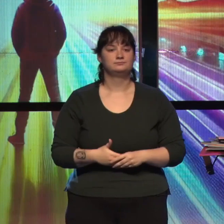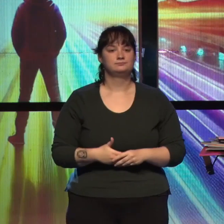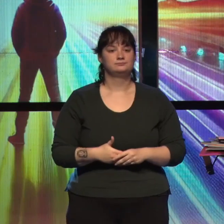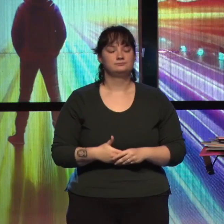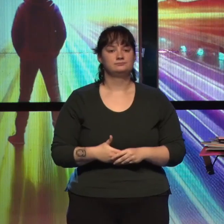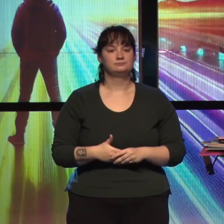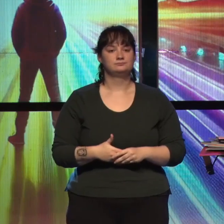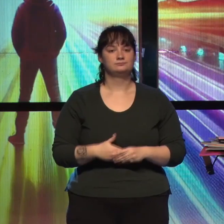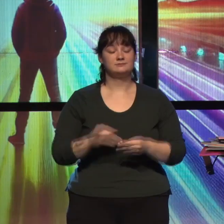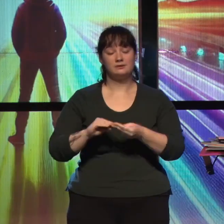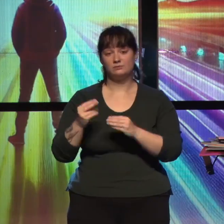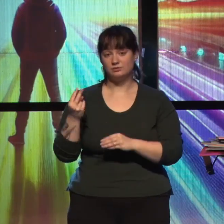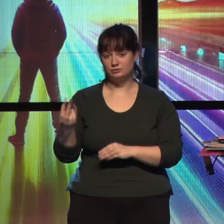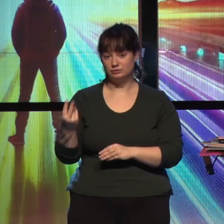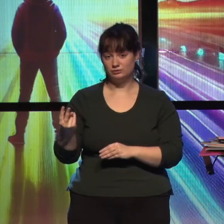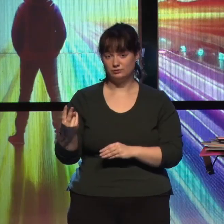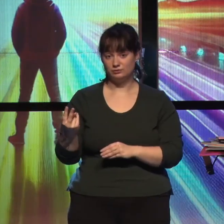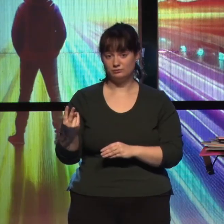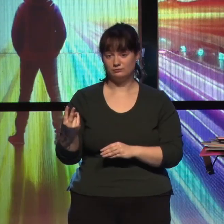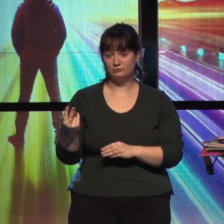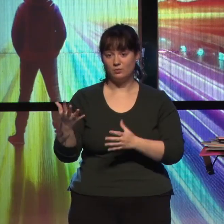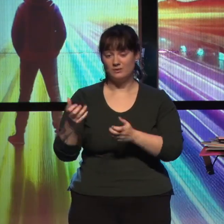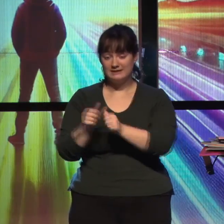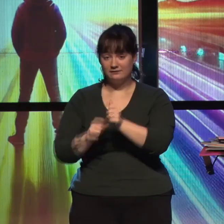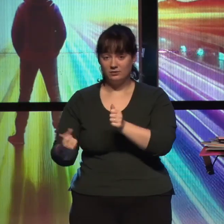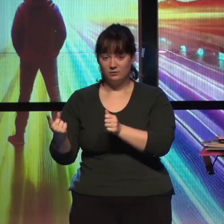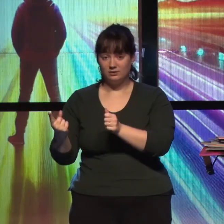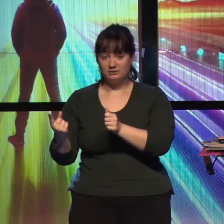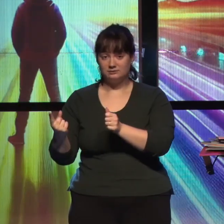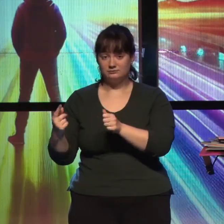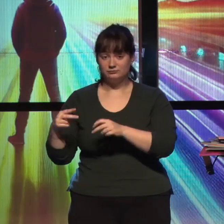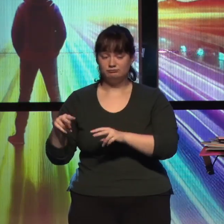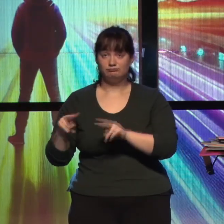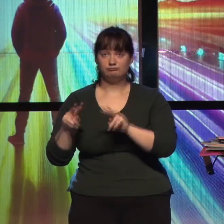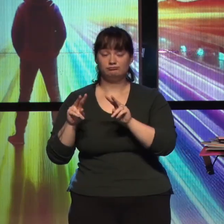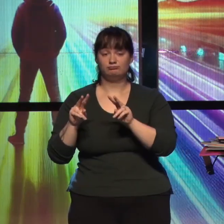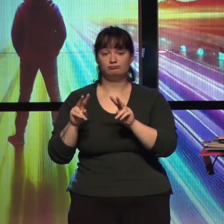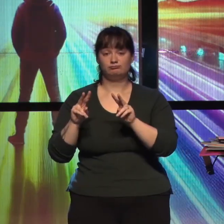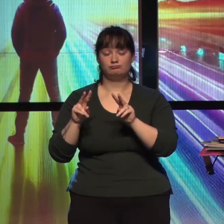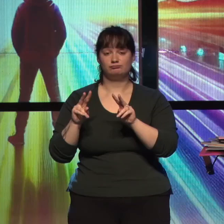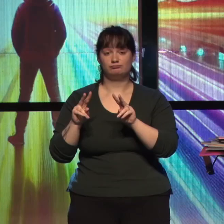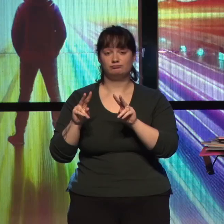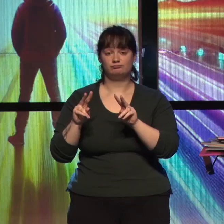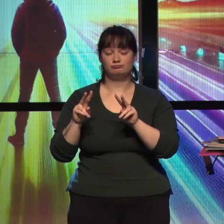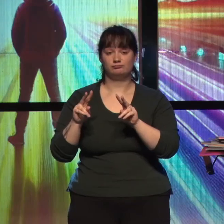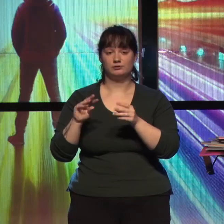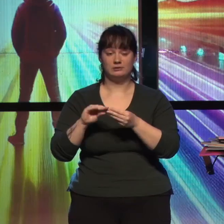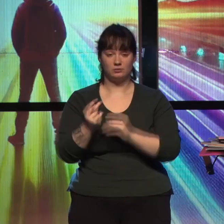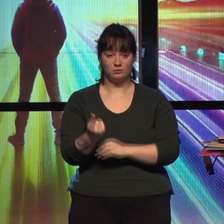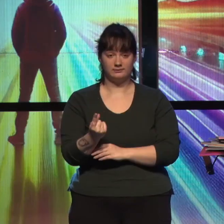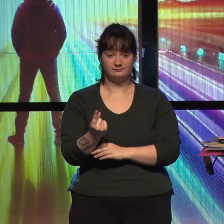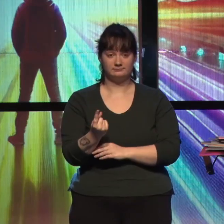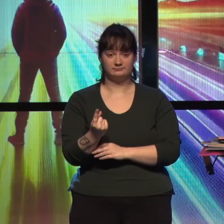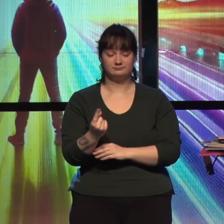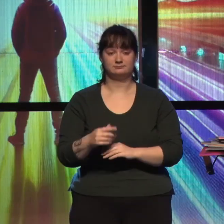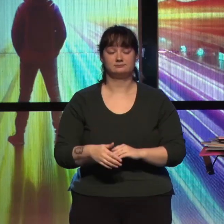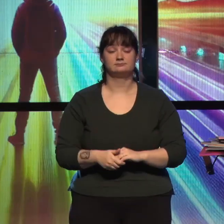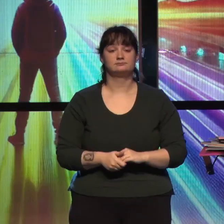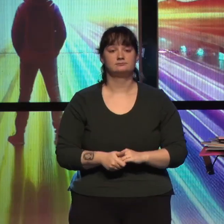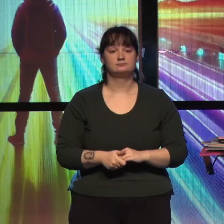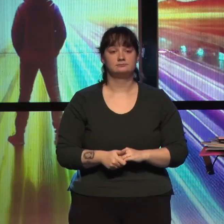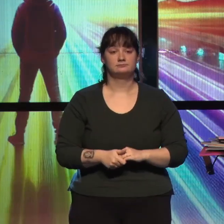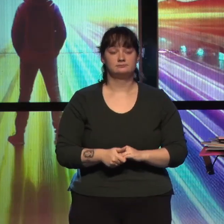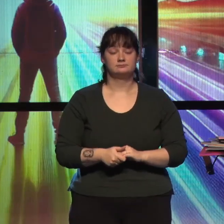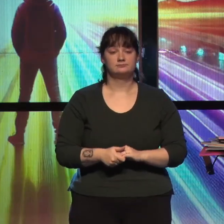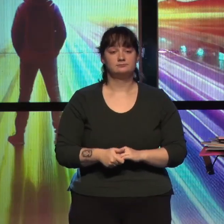Wild thing two forces everyone to worship wild thing one. And you don't necessarily have to think of that as like bowing down and worshiping, but bringing on the values and